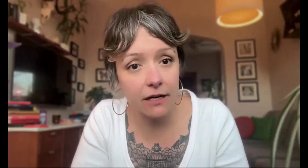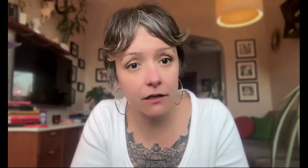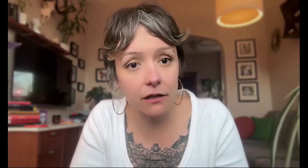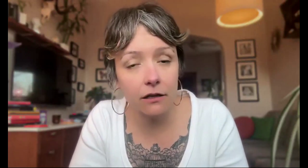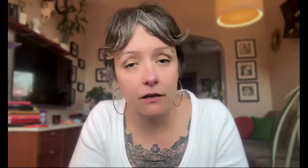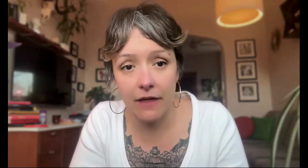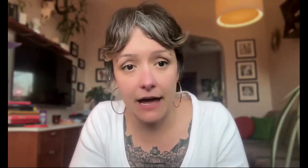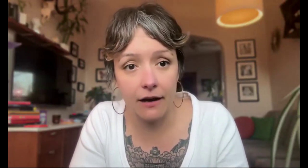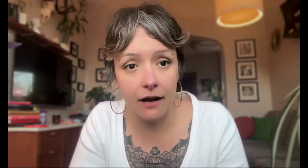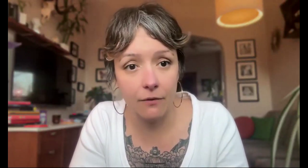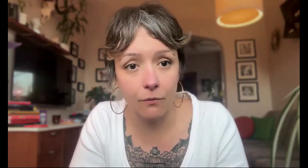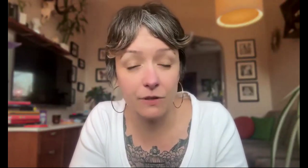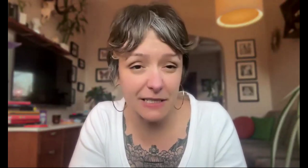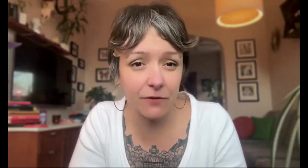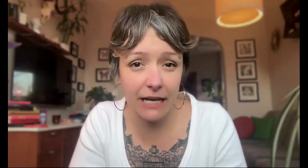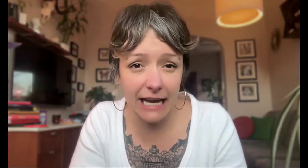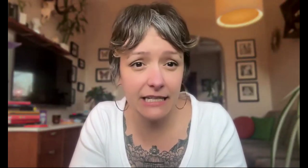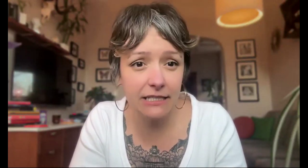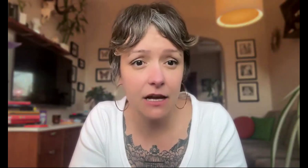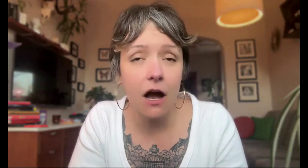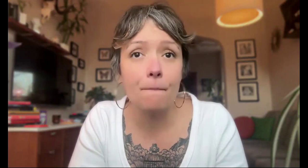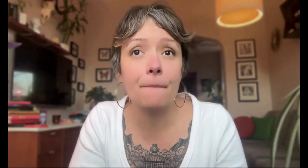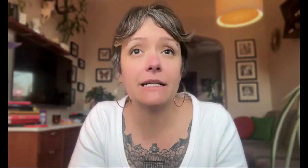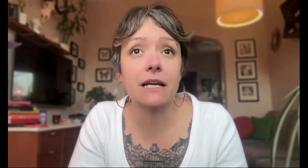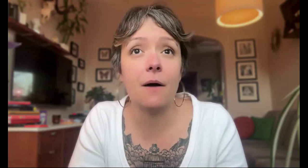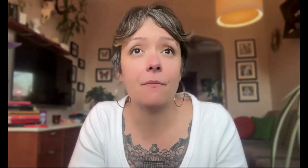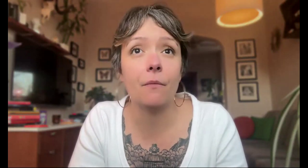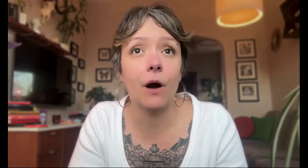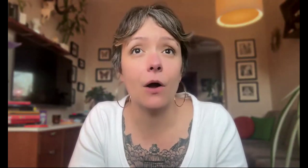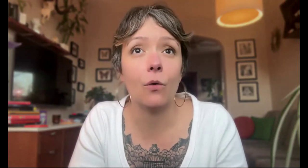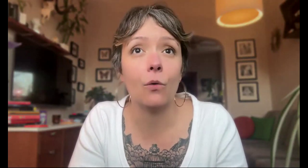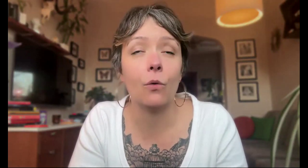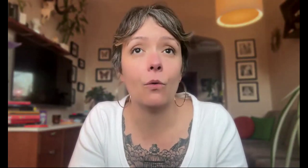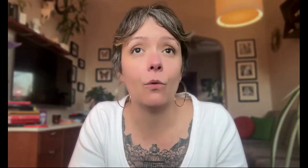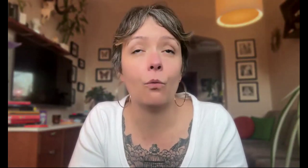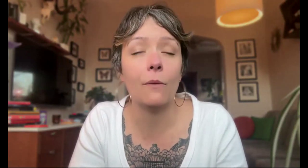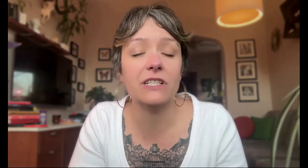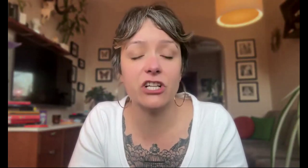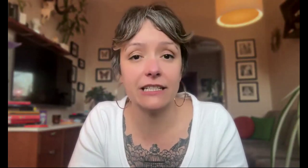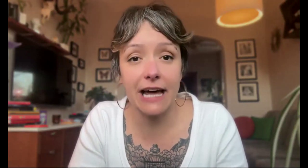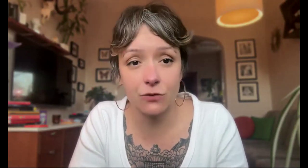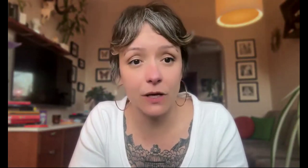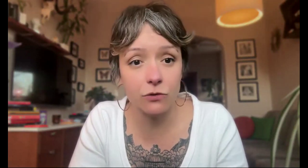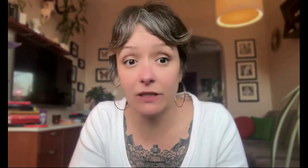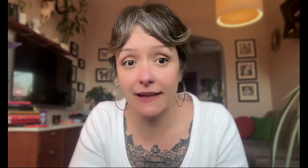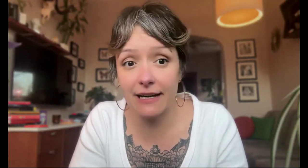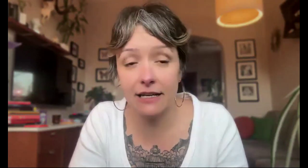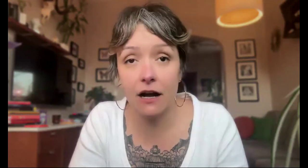channel that, especially for kids. But what we suggested last week was really the idea